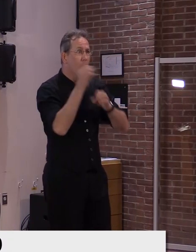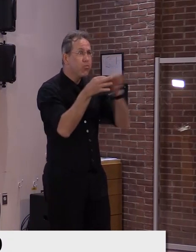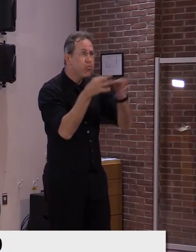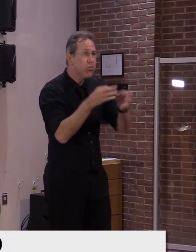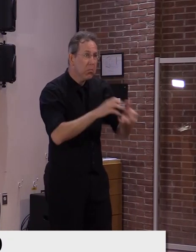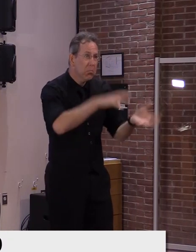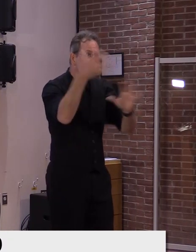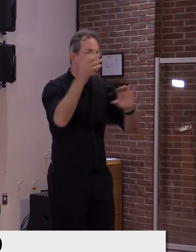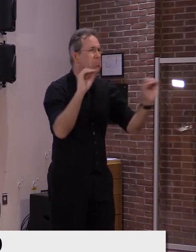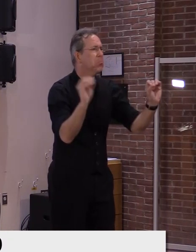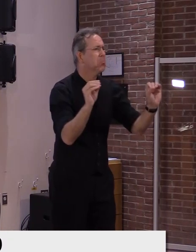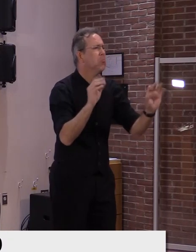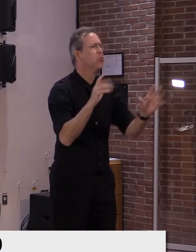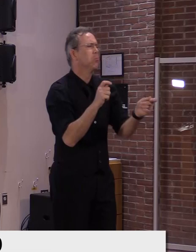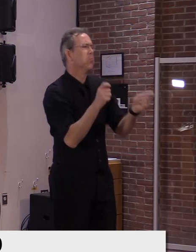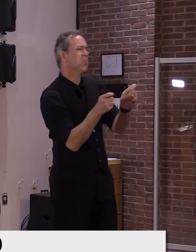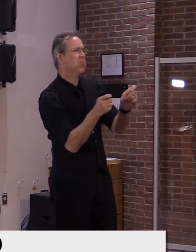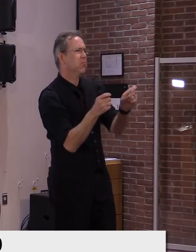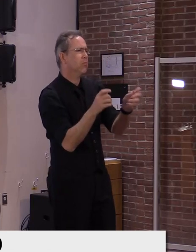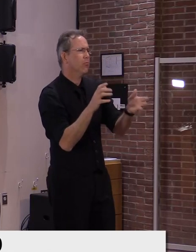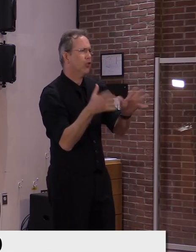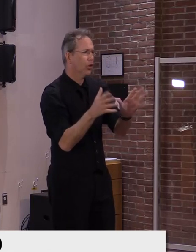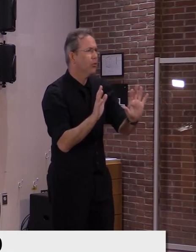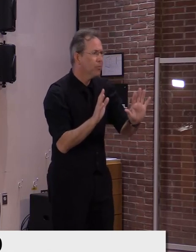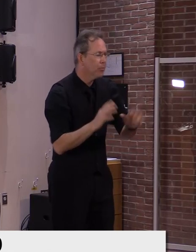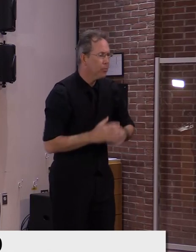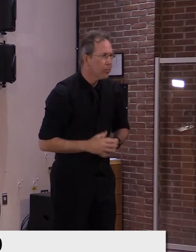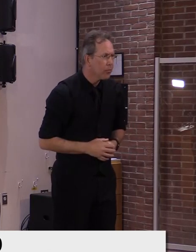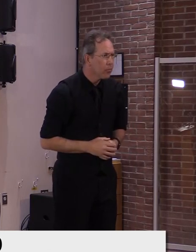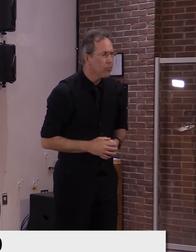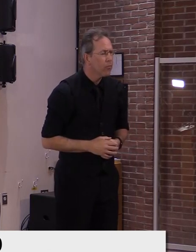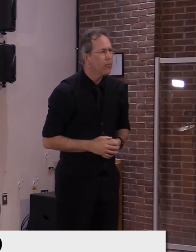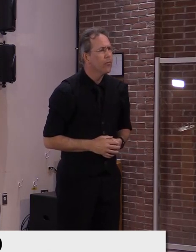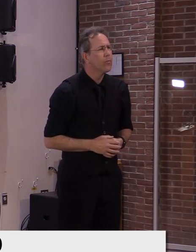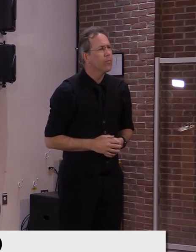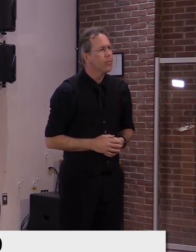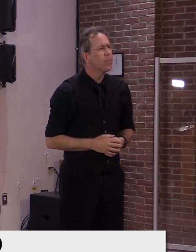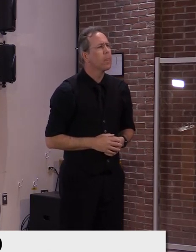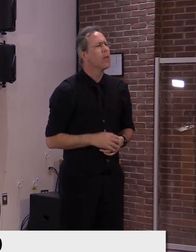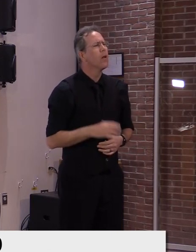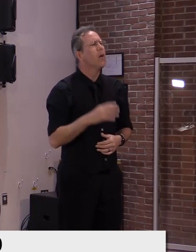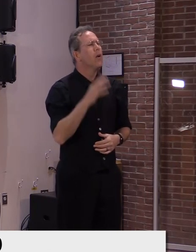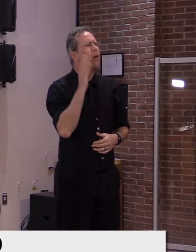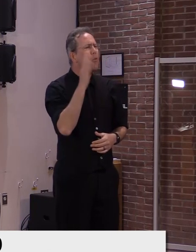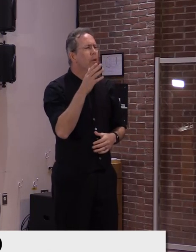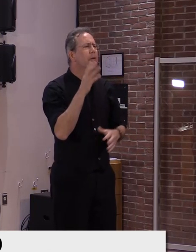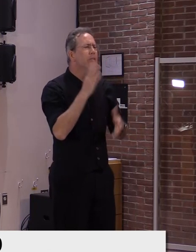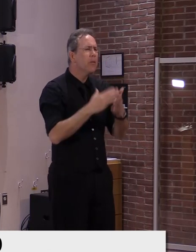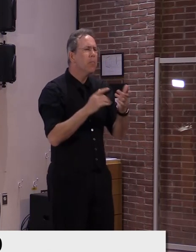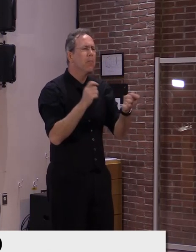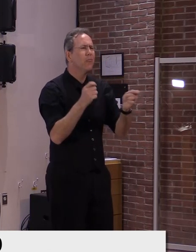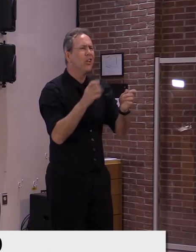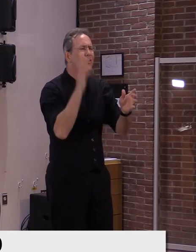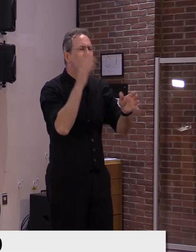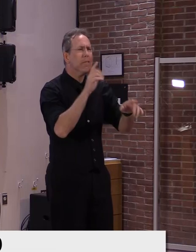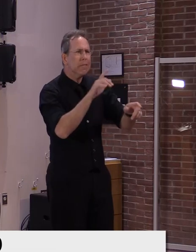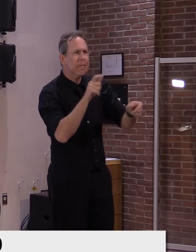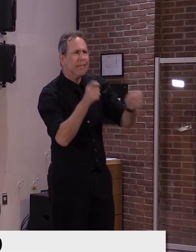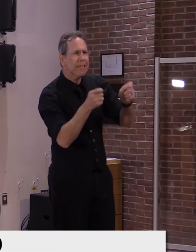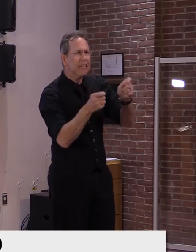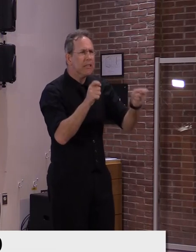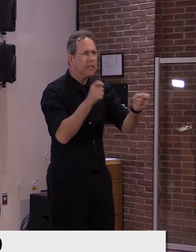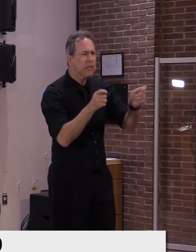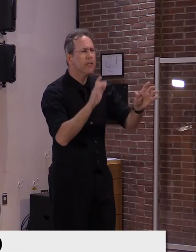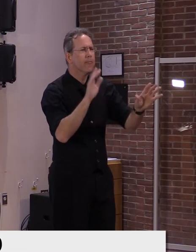if modify our strategy and timeline if it is necessary. And it is important for Vermonters to